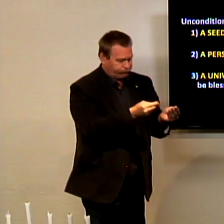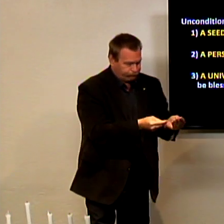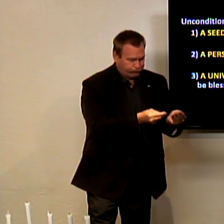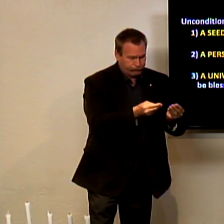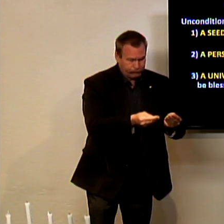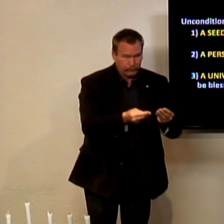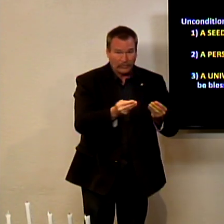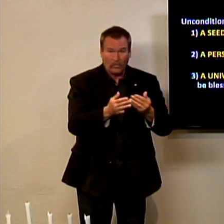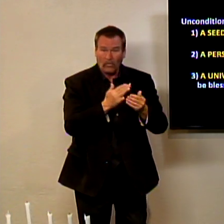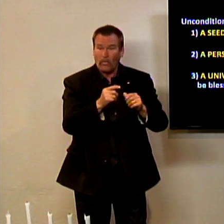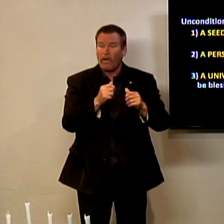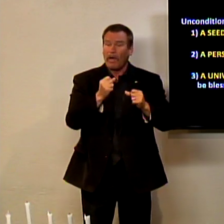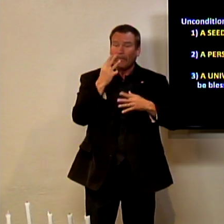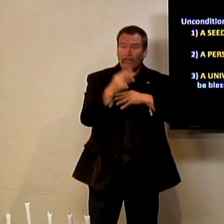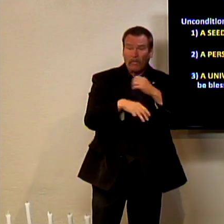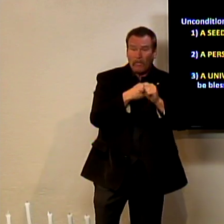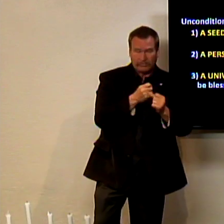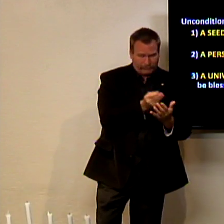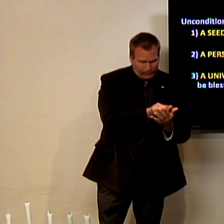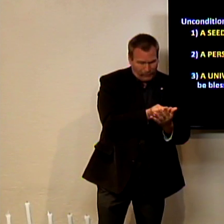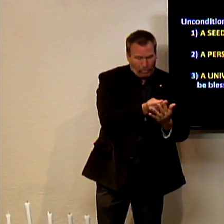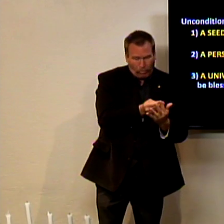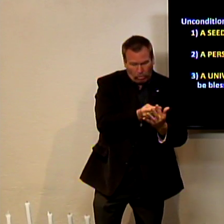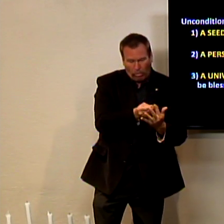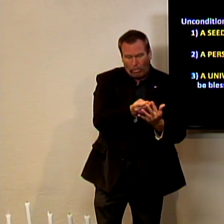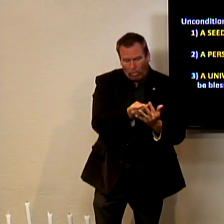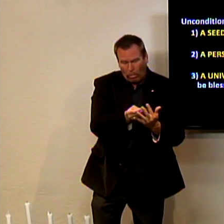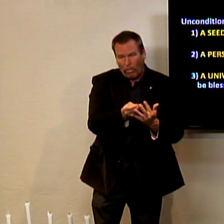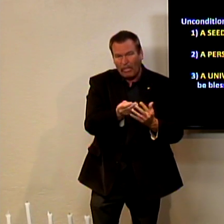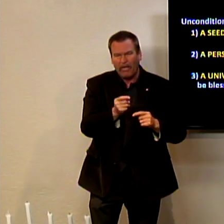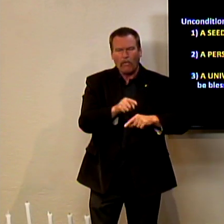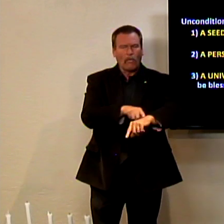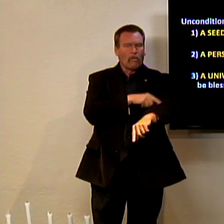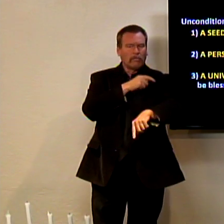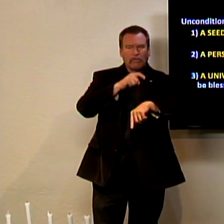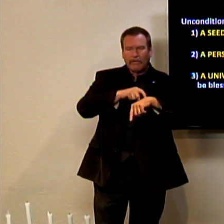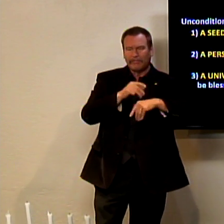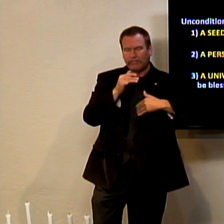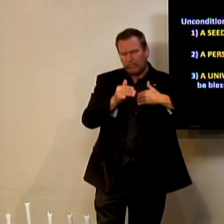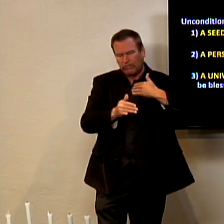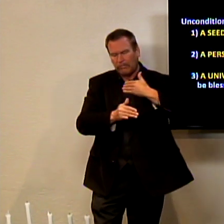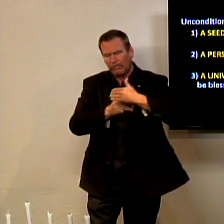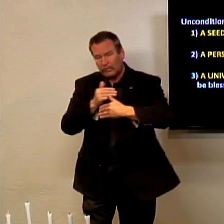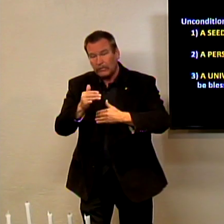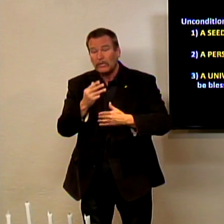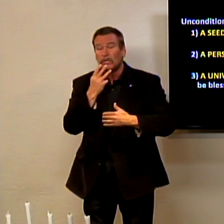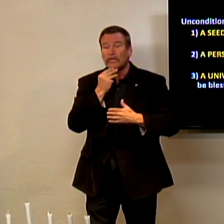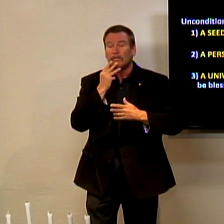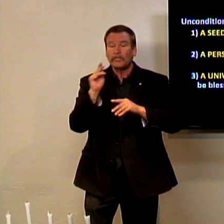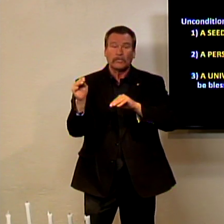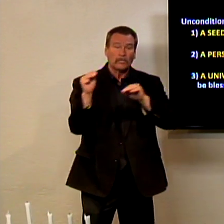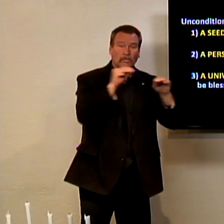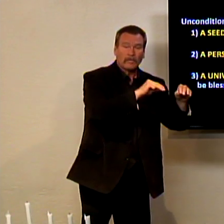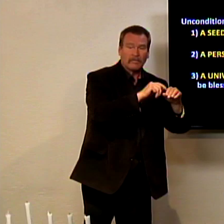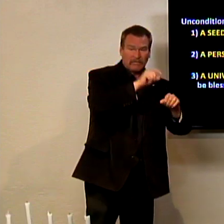And this promise never changed. It went through the generations, and you can see it through history, through this long period of time.